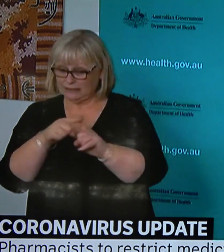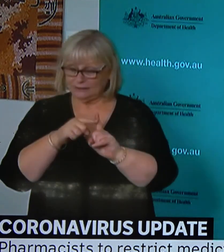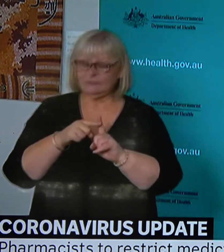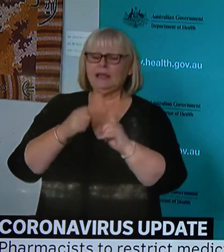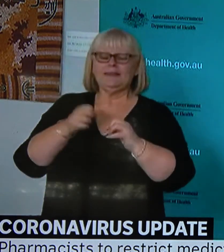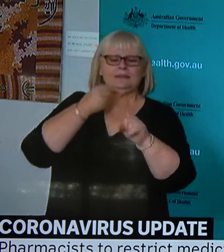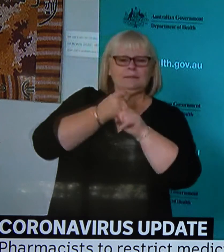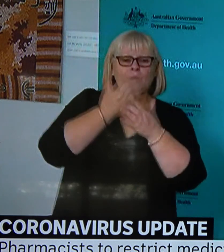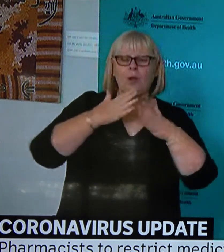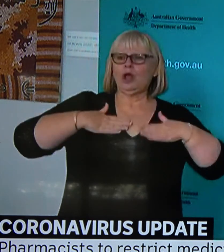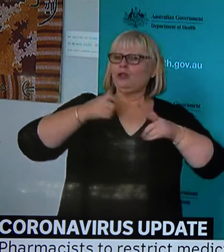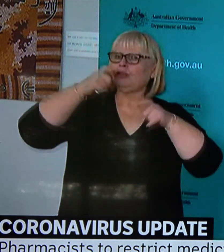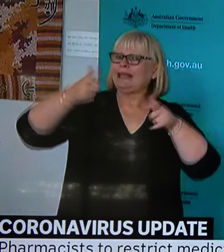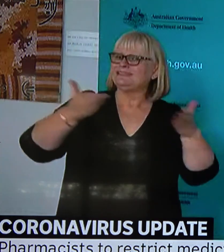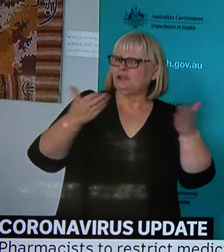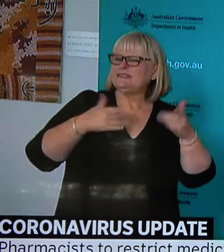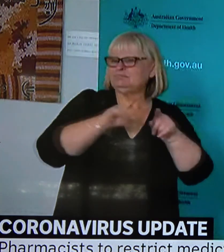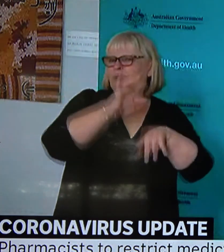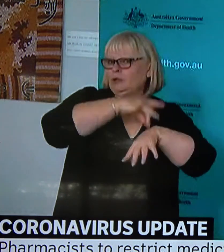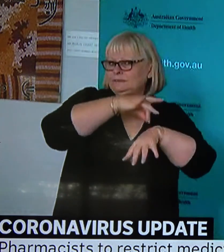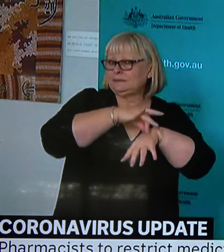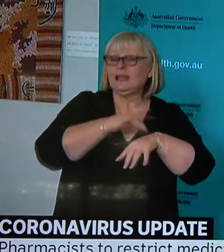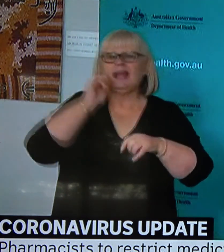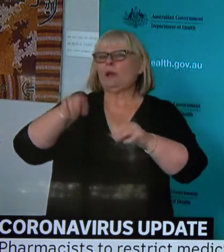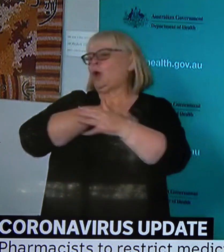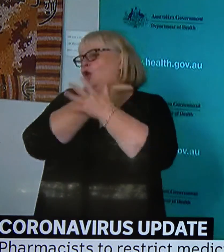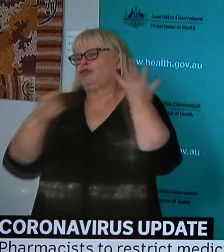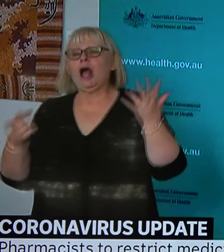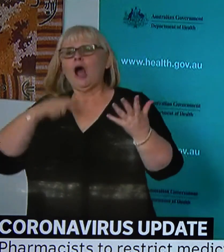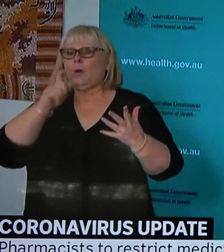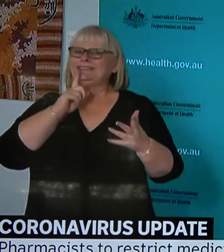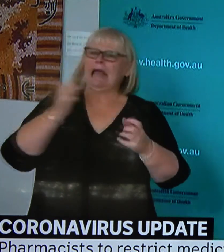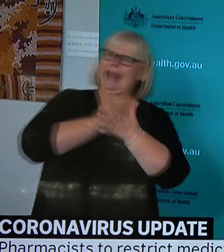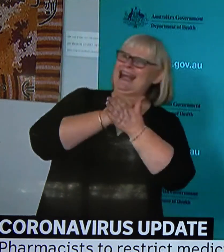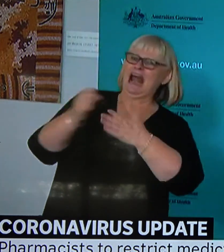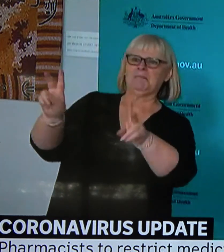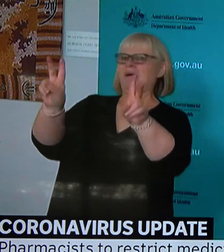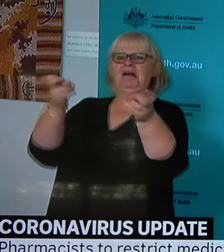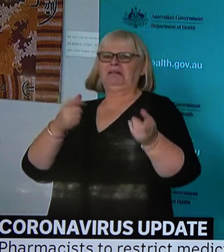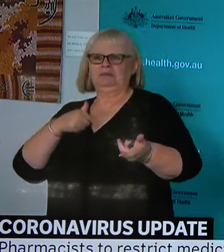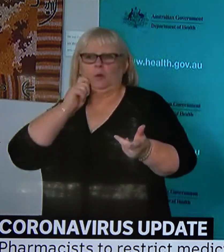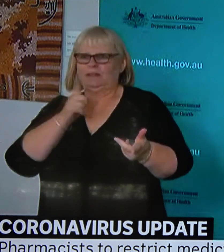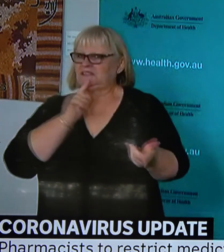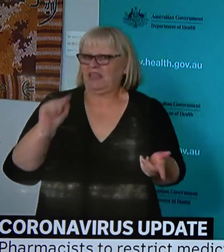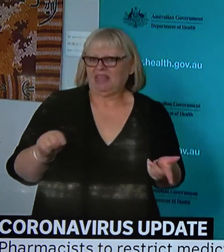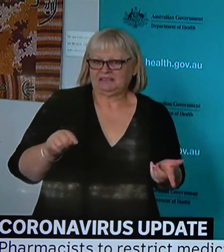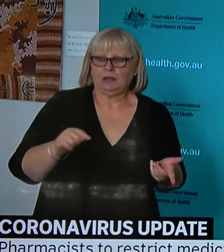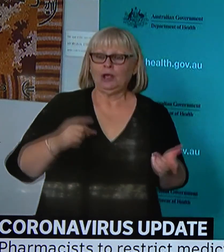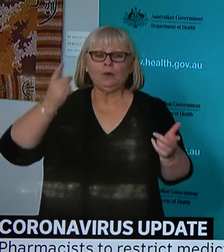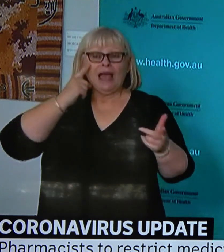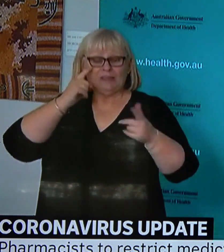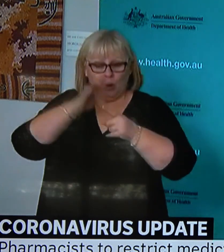part of that process. But there would be a range of things. I'm not going to give you a magic number. We're looking at the situation